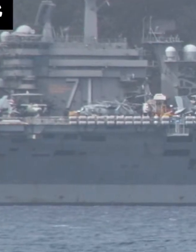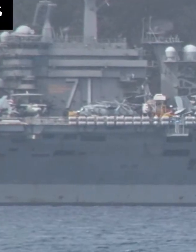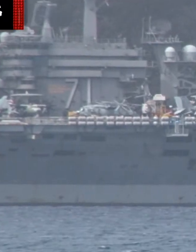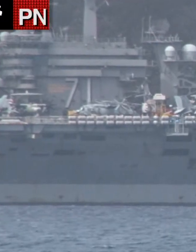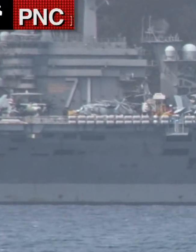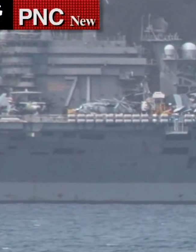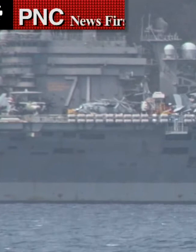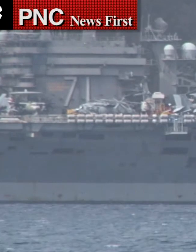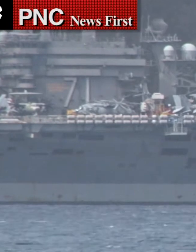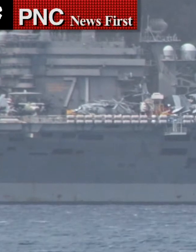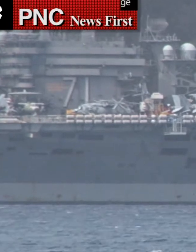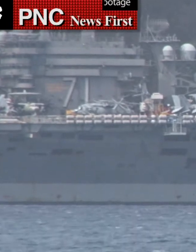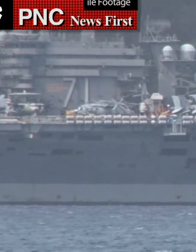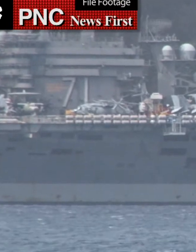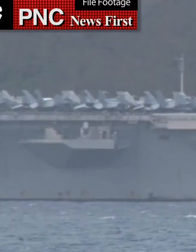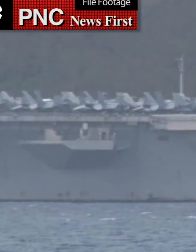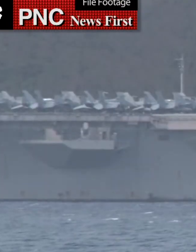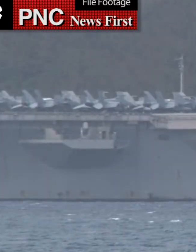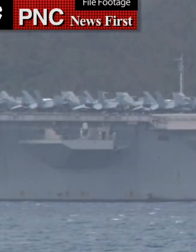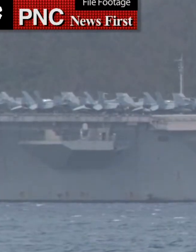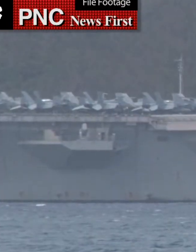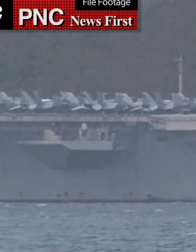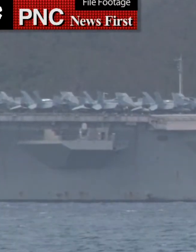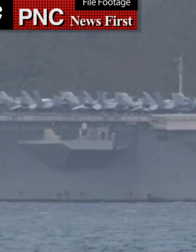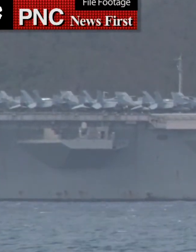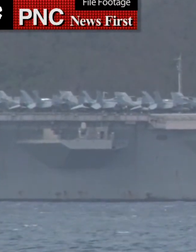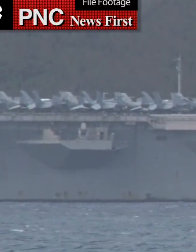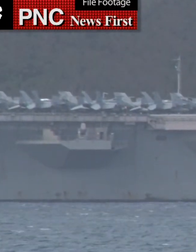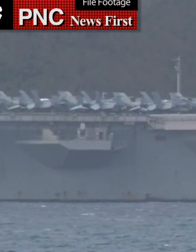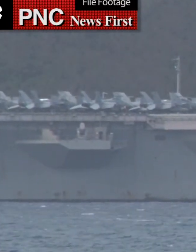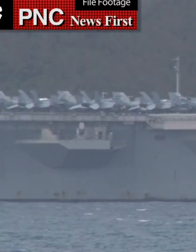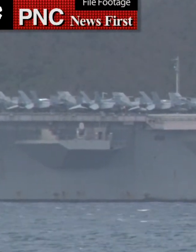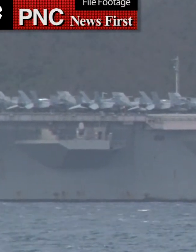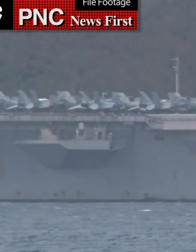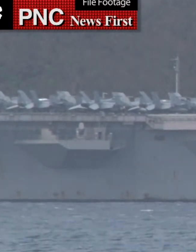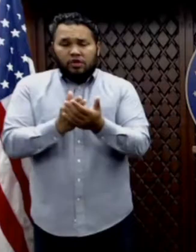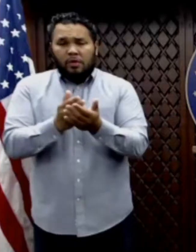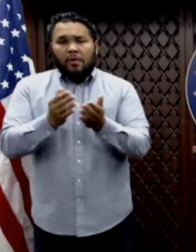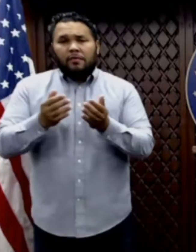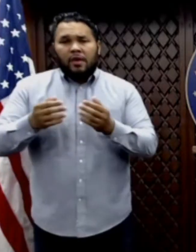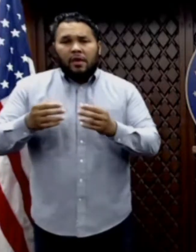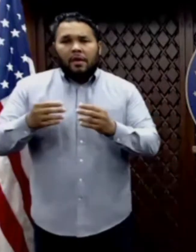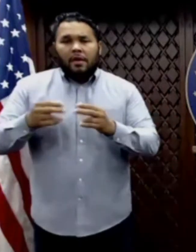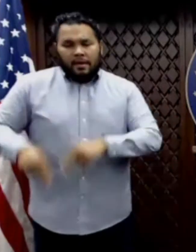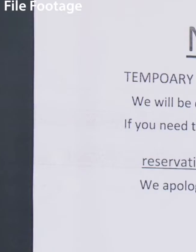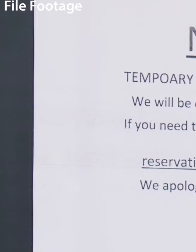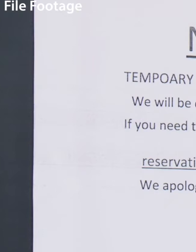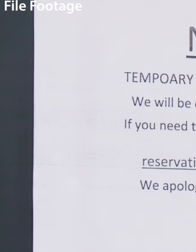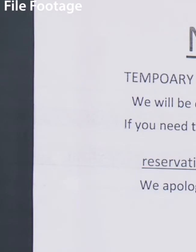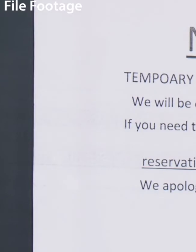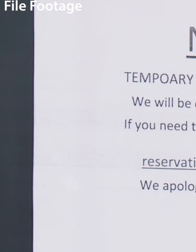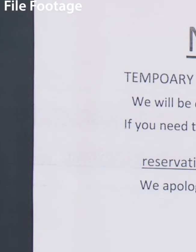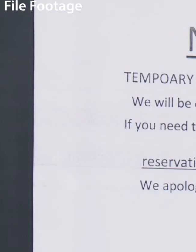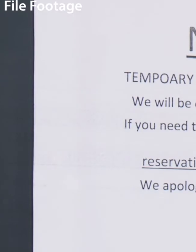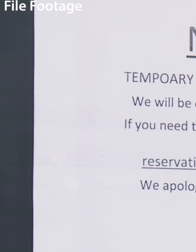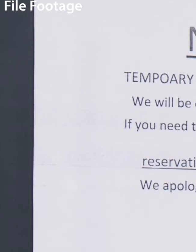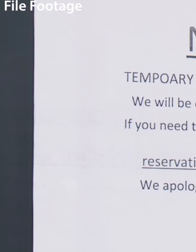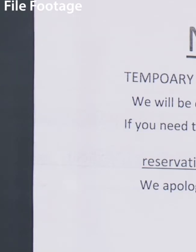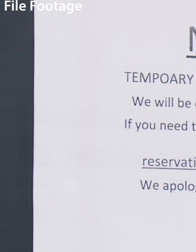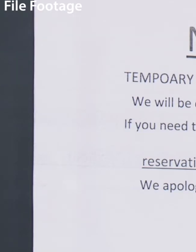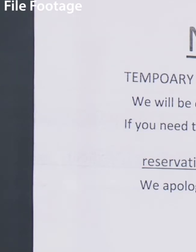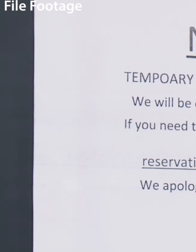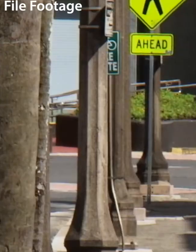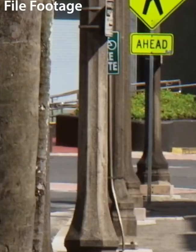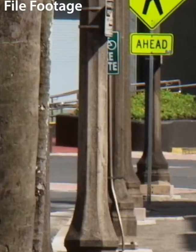board that ship from every corner of the nation, some of those sailors call Guam home. Meanwhile, as the